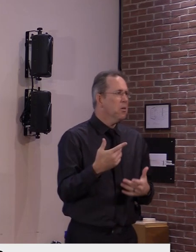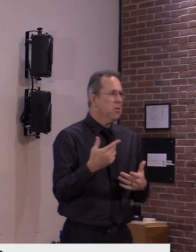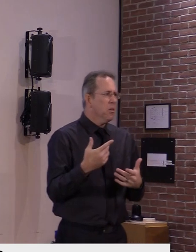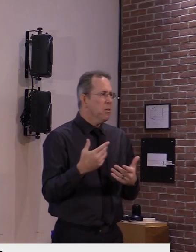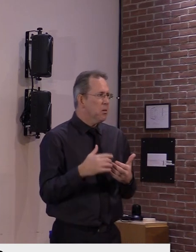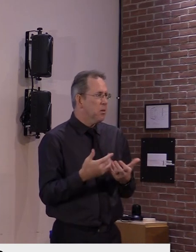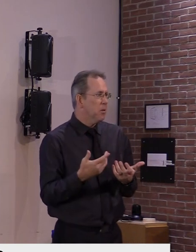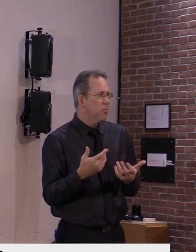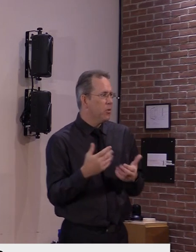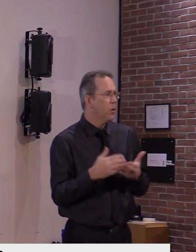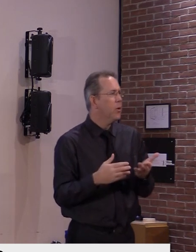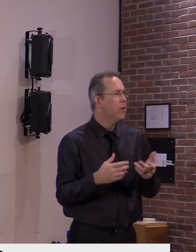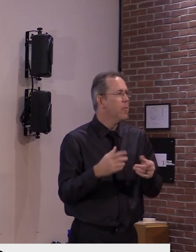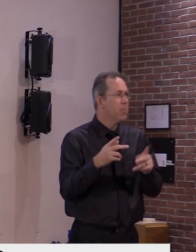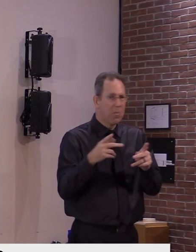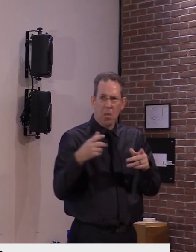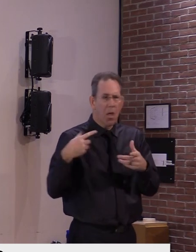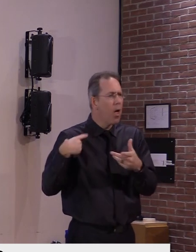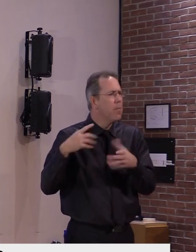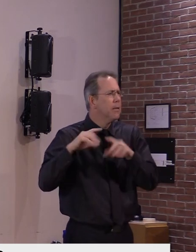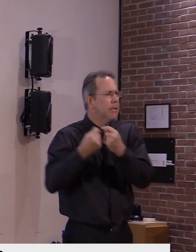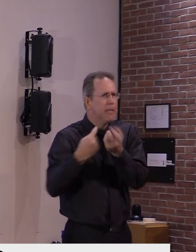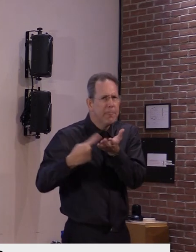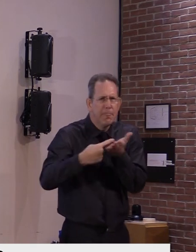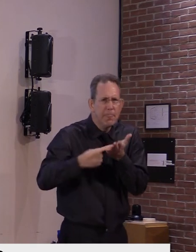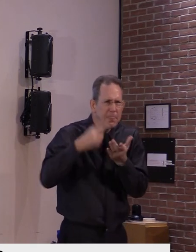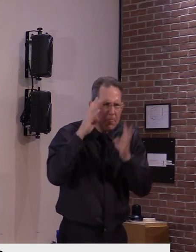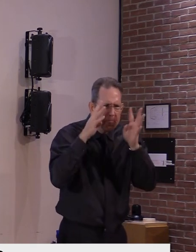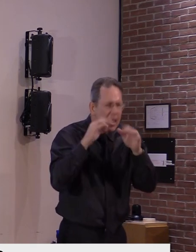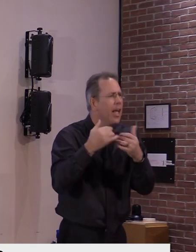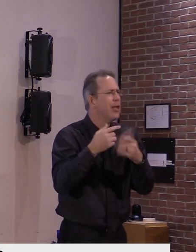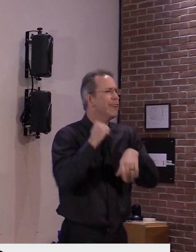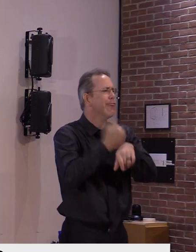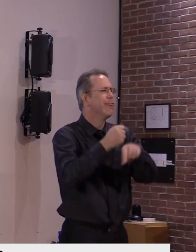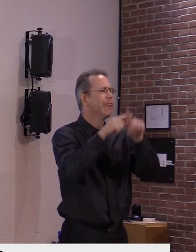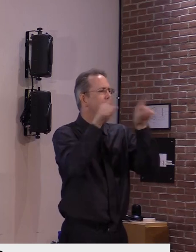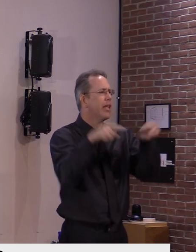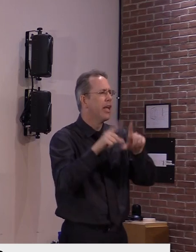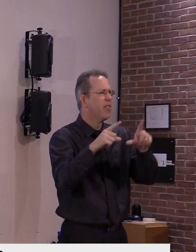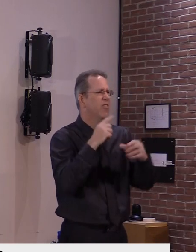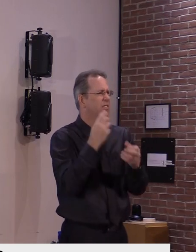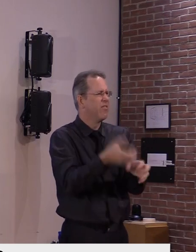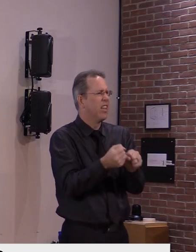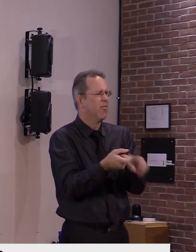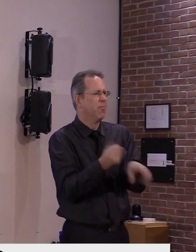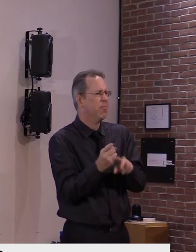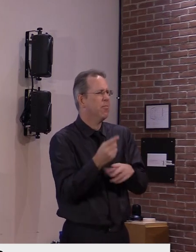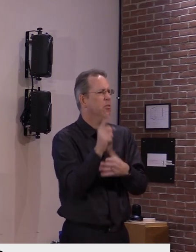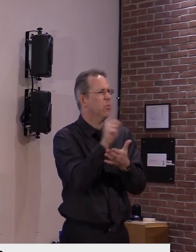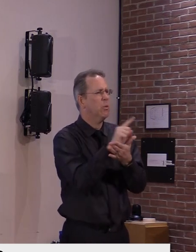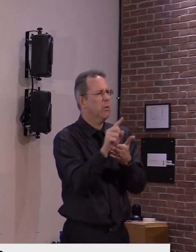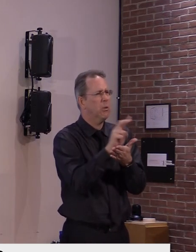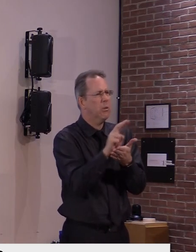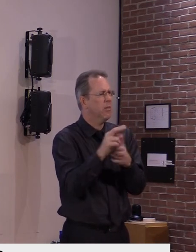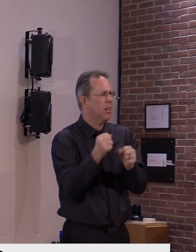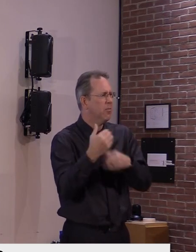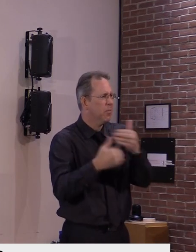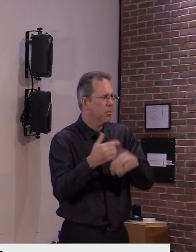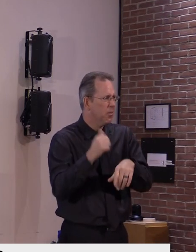so we could very easily take them down in a week or two period. So this is just a